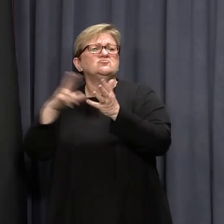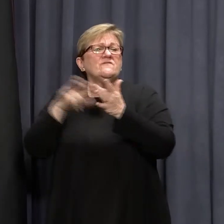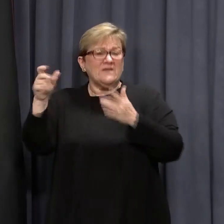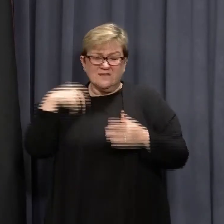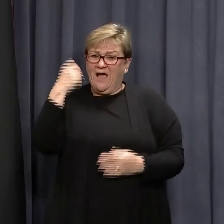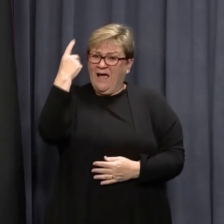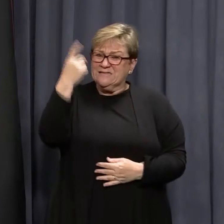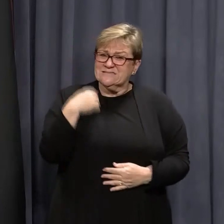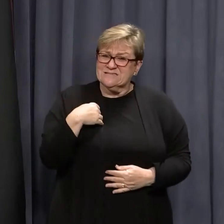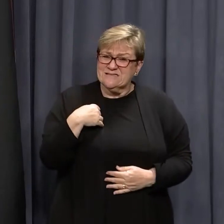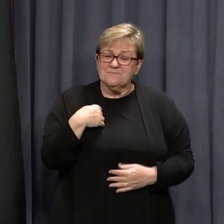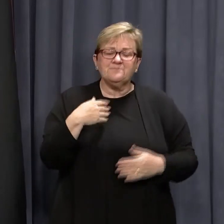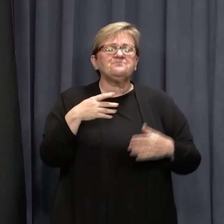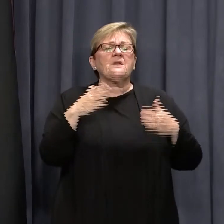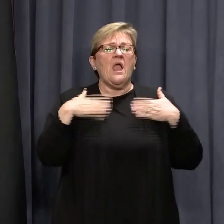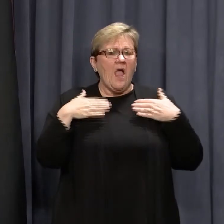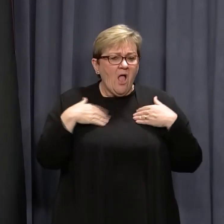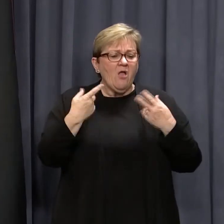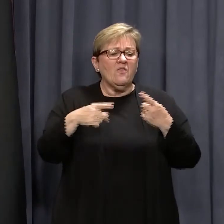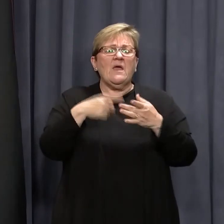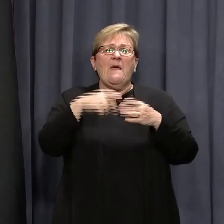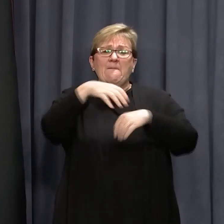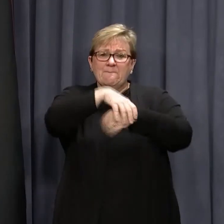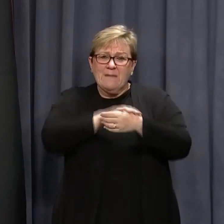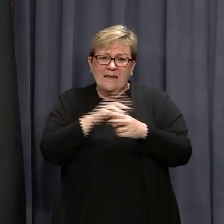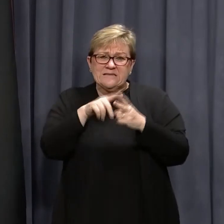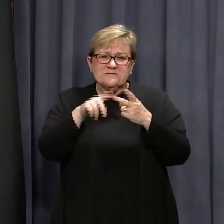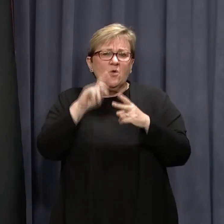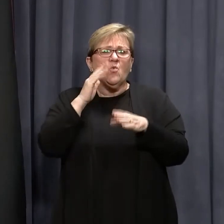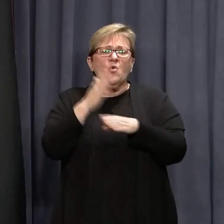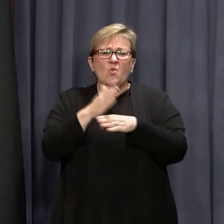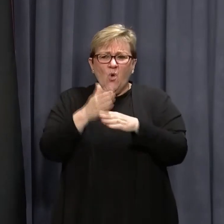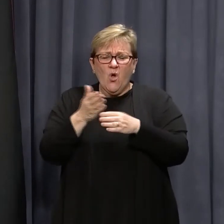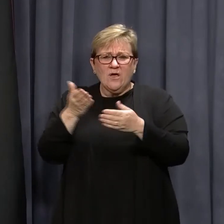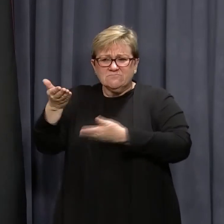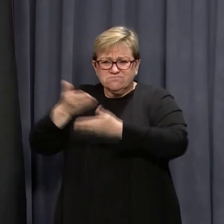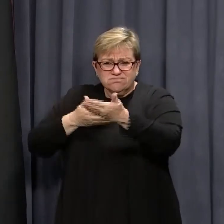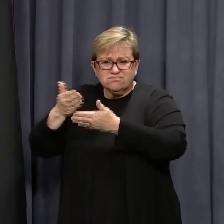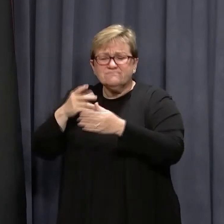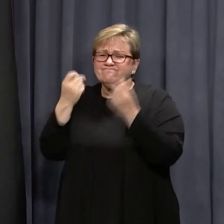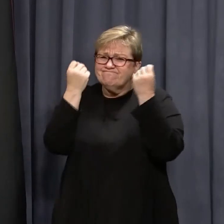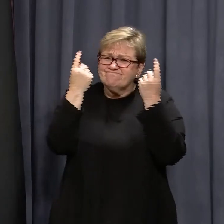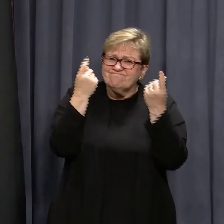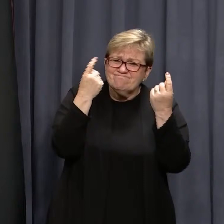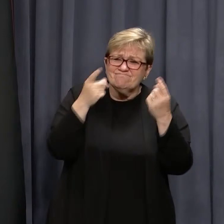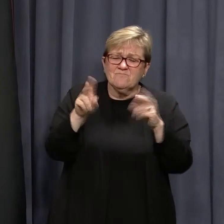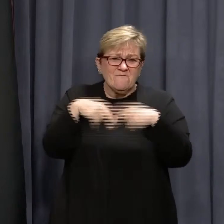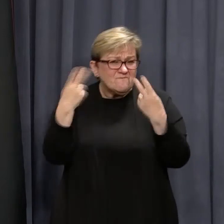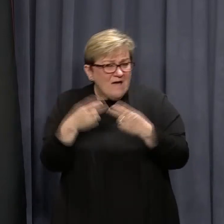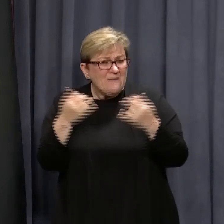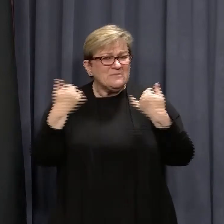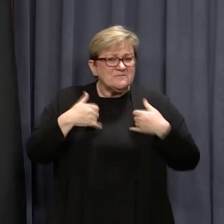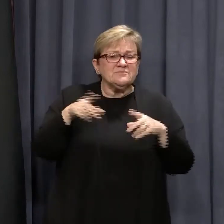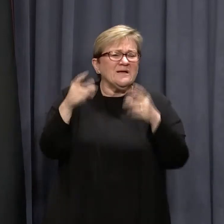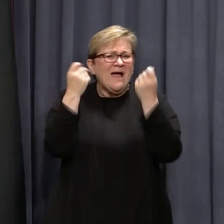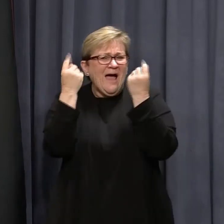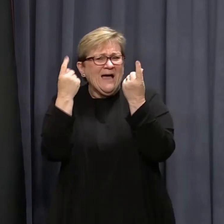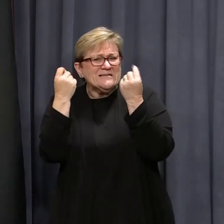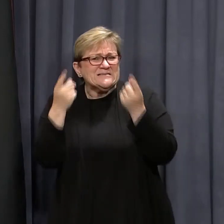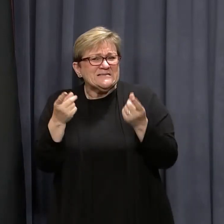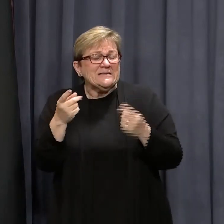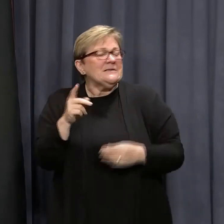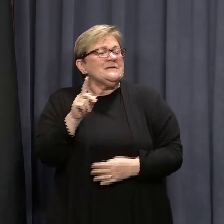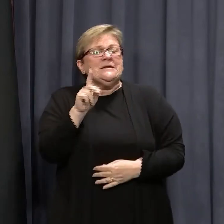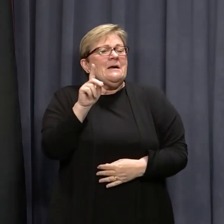The Department of Health and Police will continue to work with those people as compassionately and reasonably as possible. But